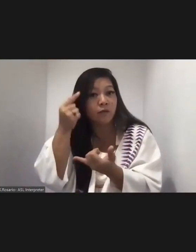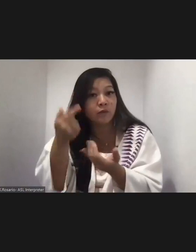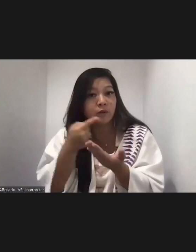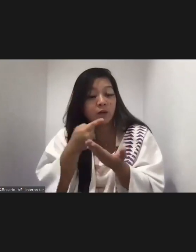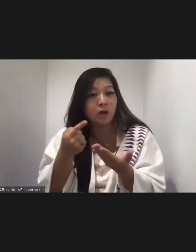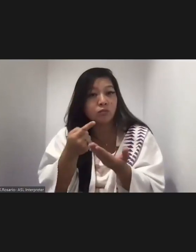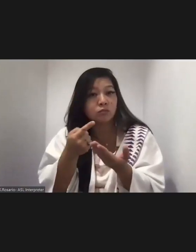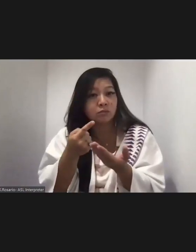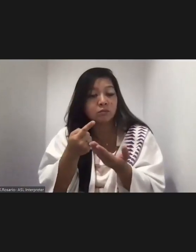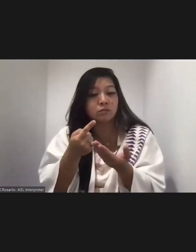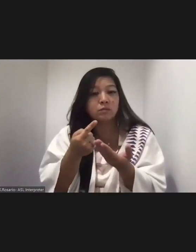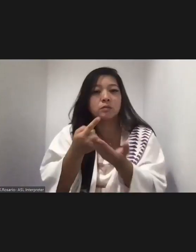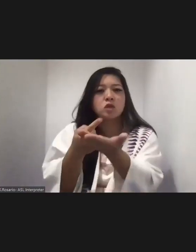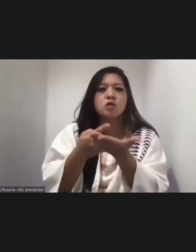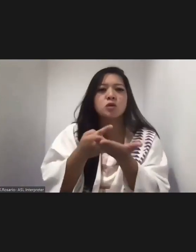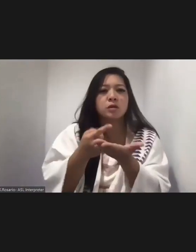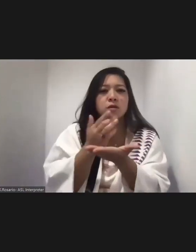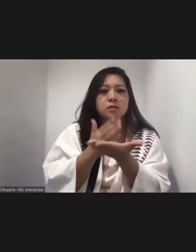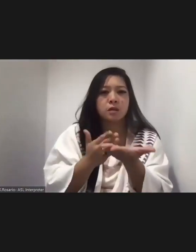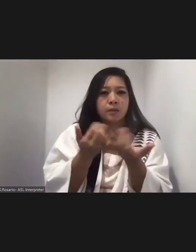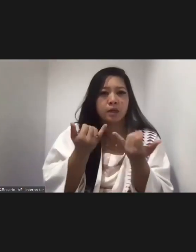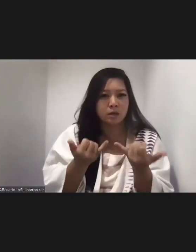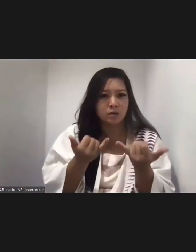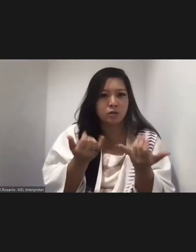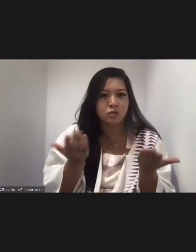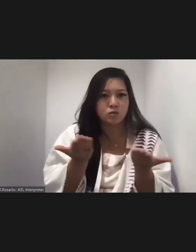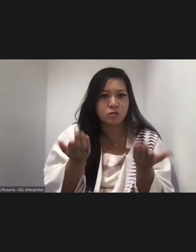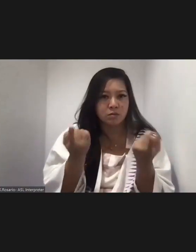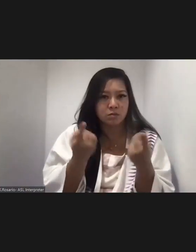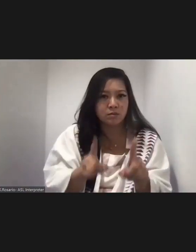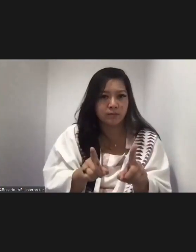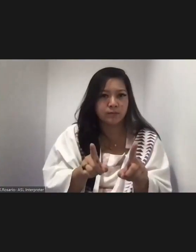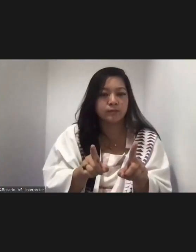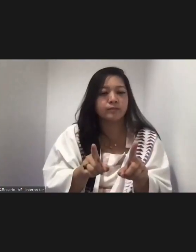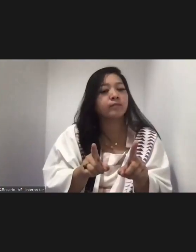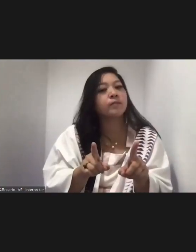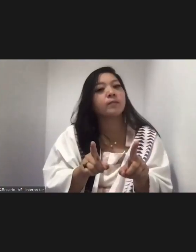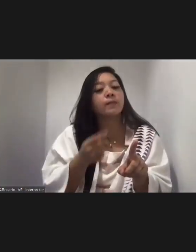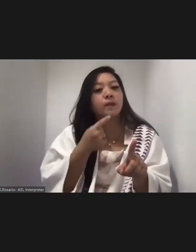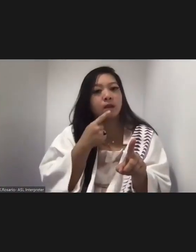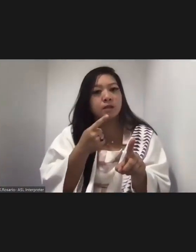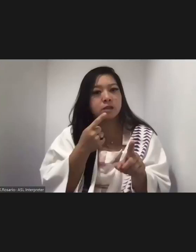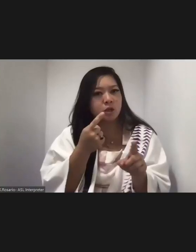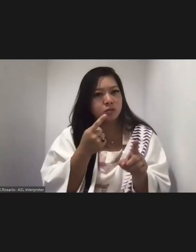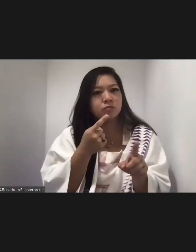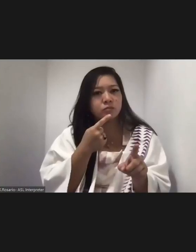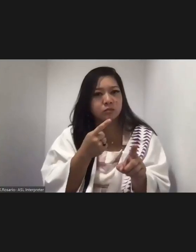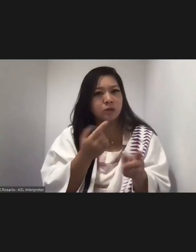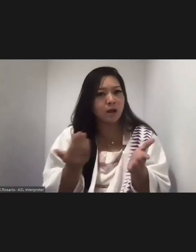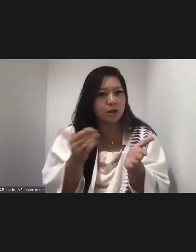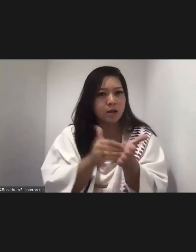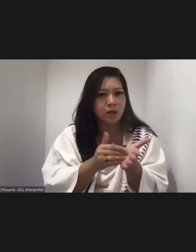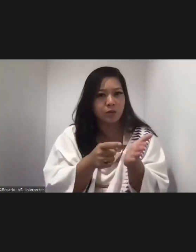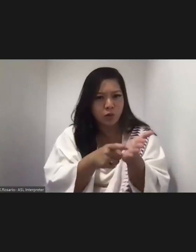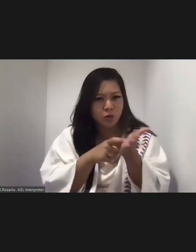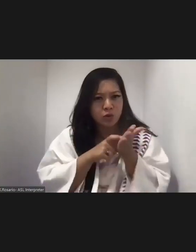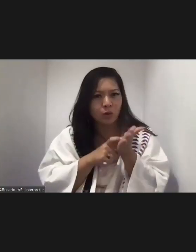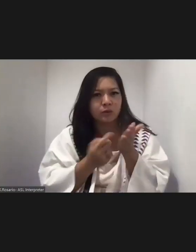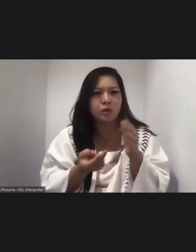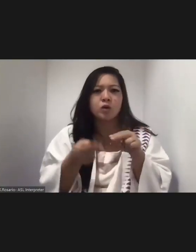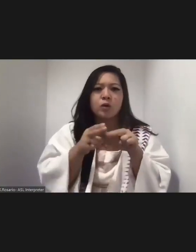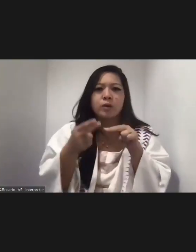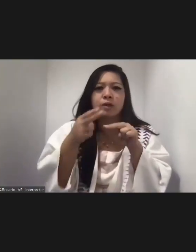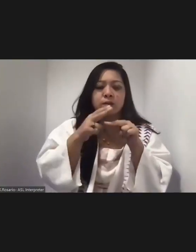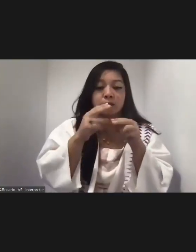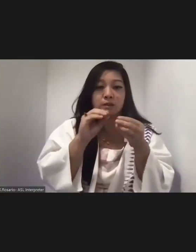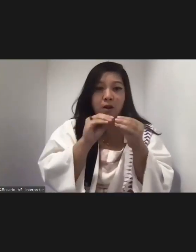you about our current situation. As I said earlier, we have noticed an increase in the